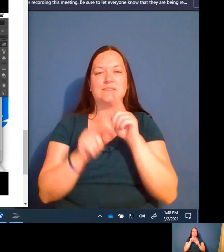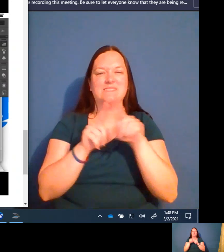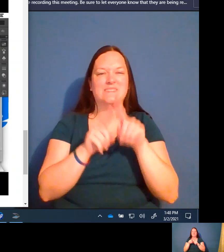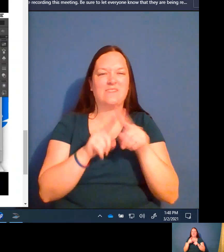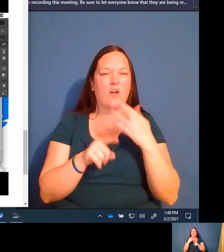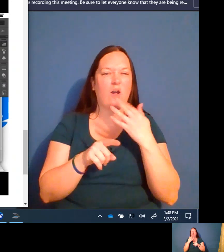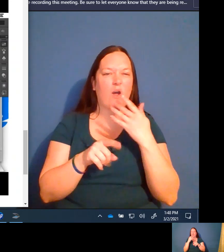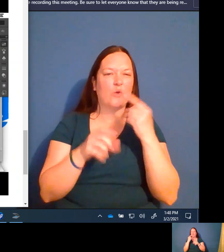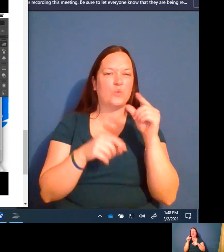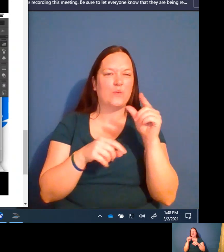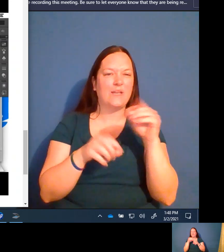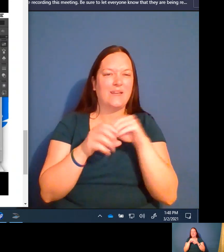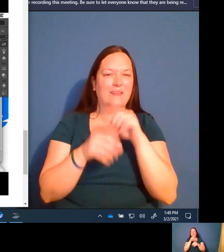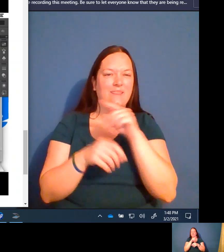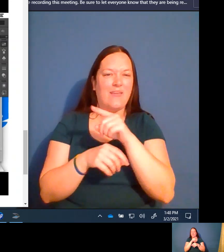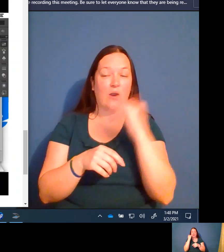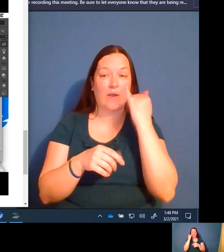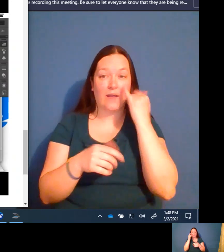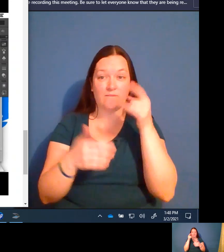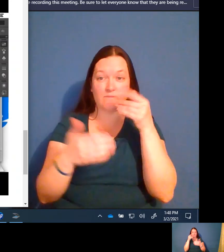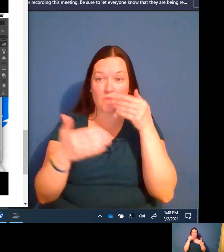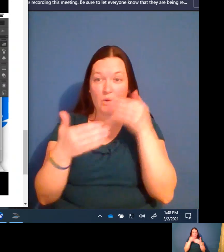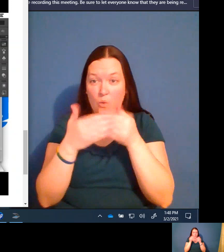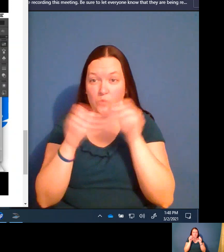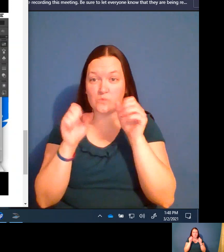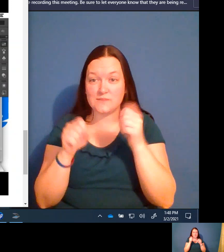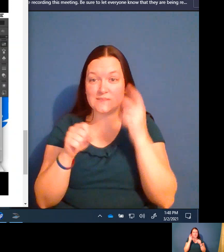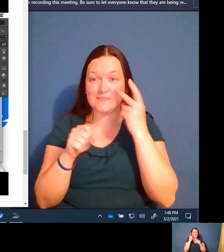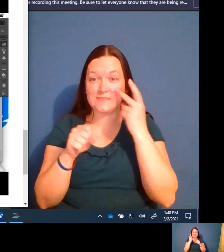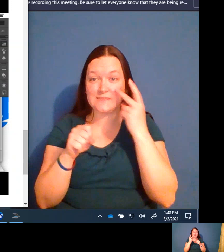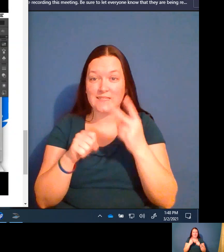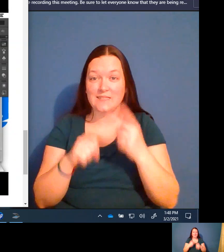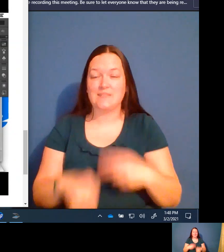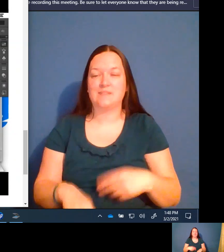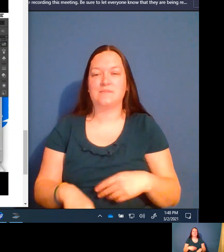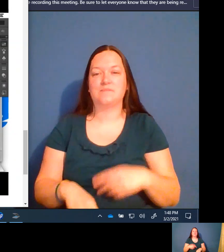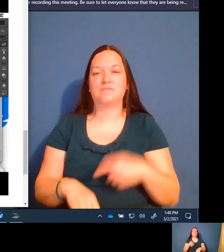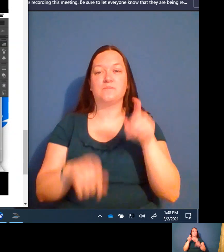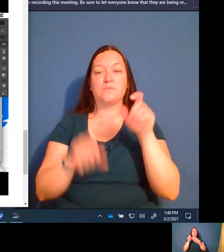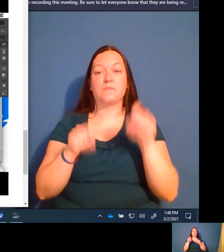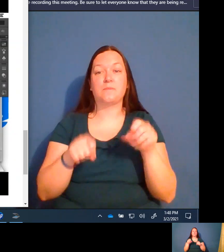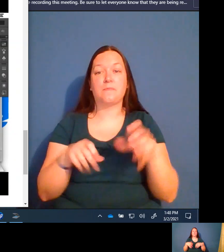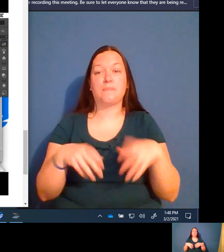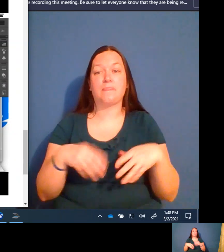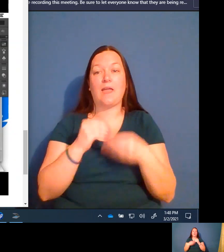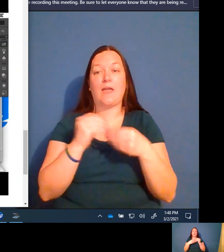color greens in there, and it looks pretty good if you're really close to it. You can also add the white part